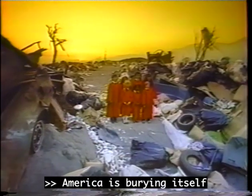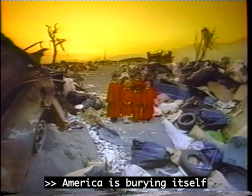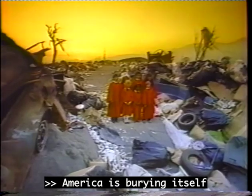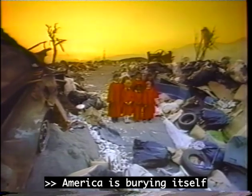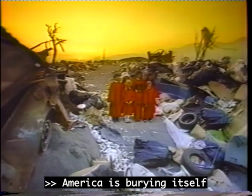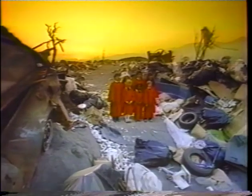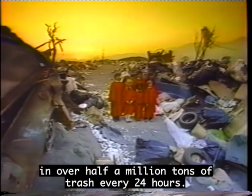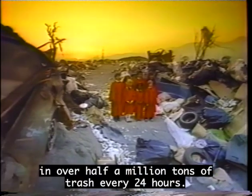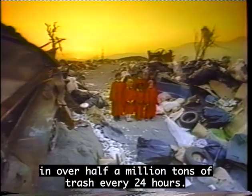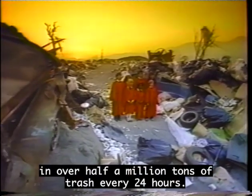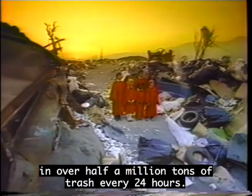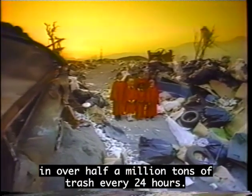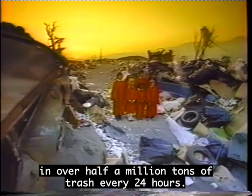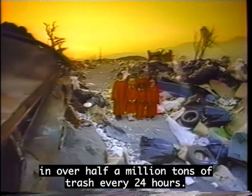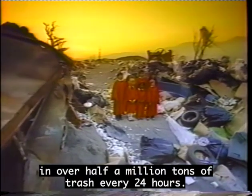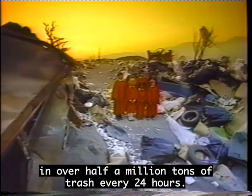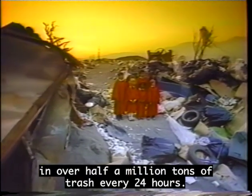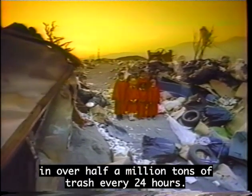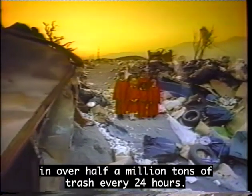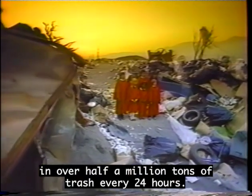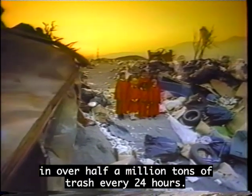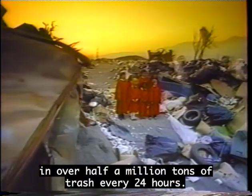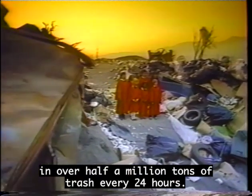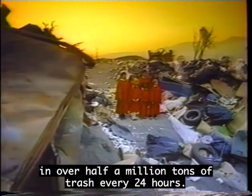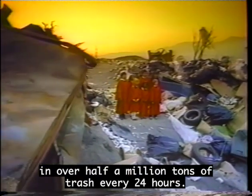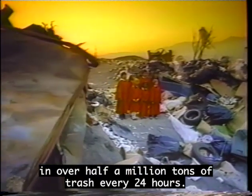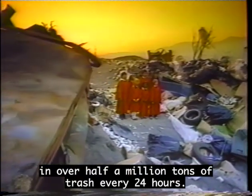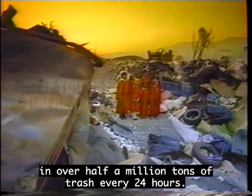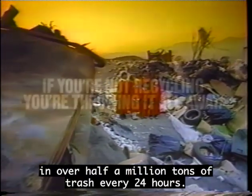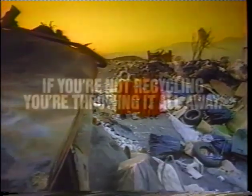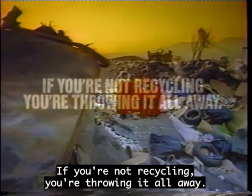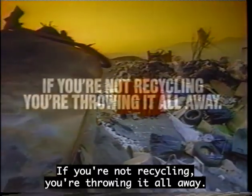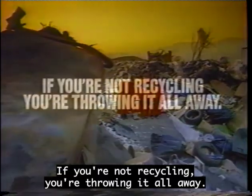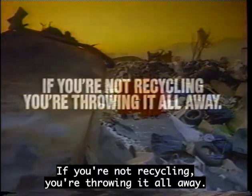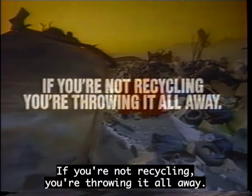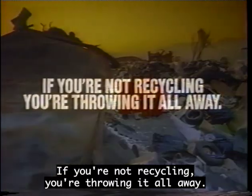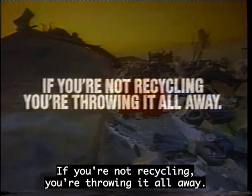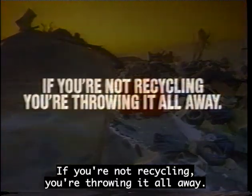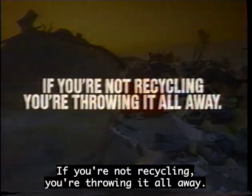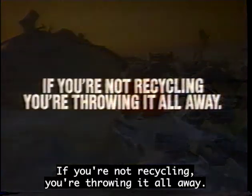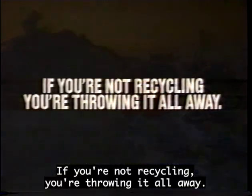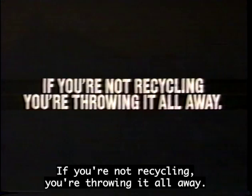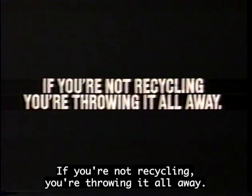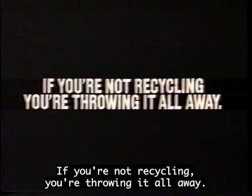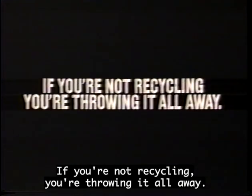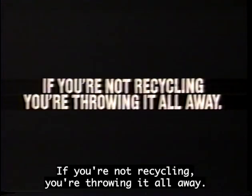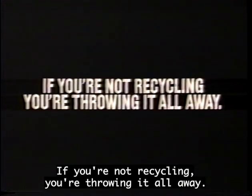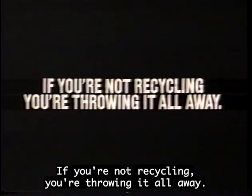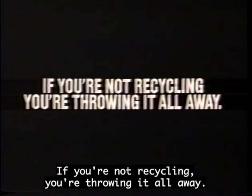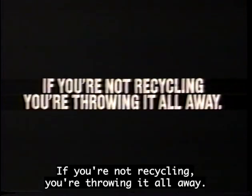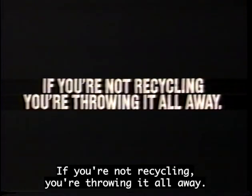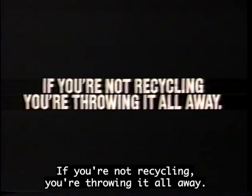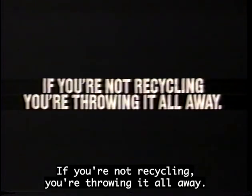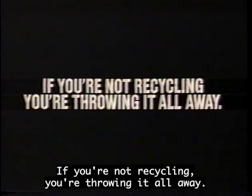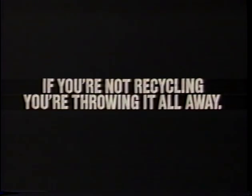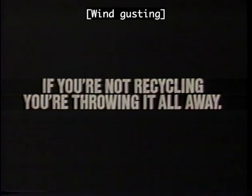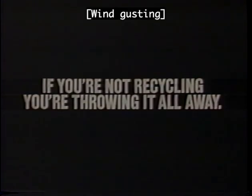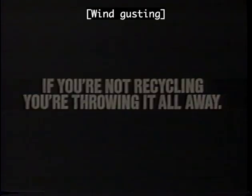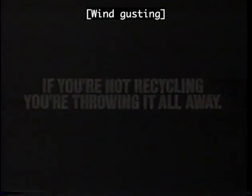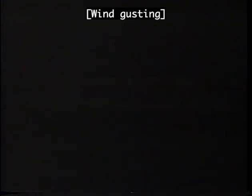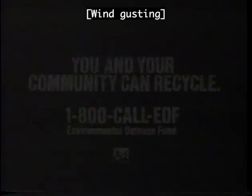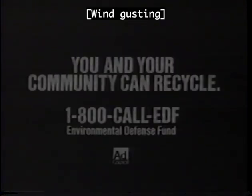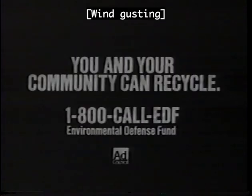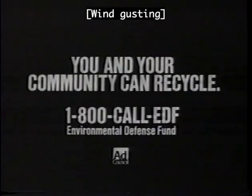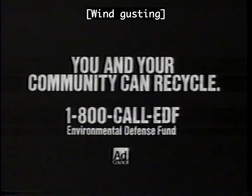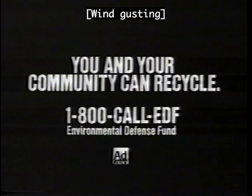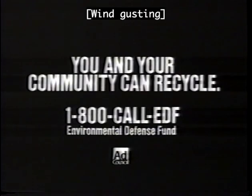America is burying itself in over 500,000 tons of trash every 24 hours. If you're not recycling, you're throwing it all away.